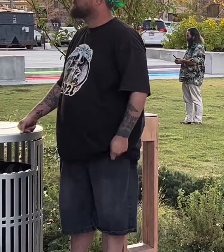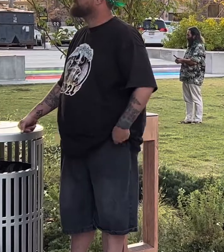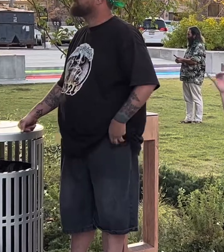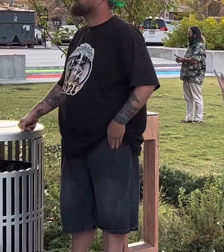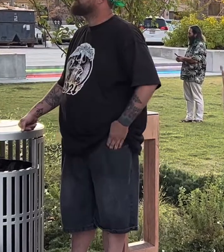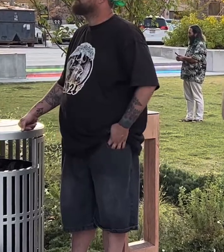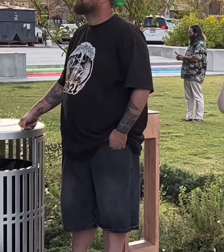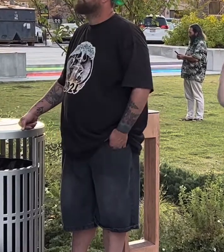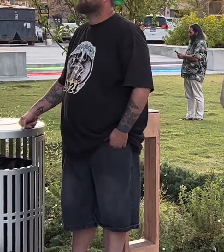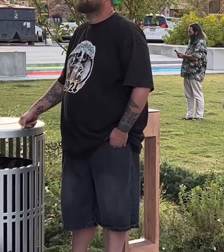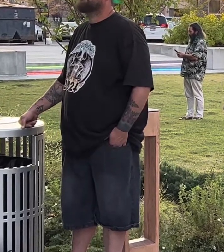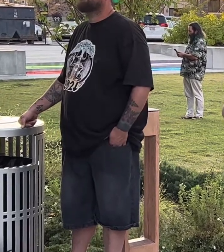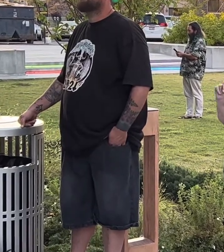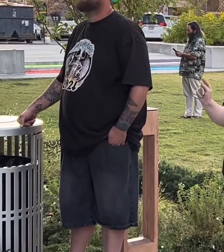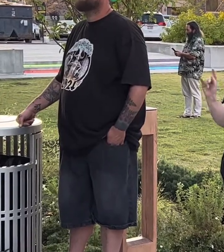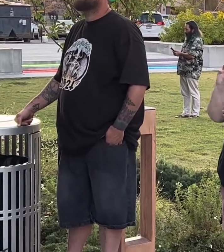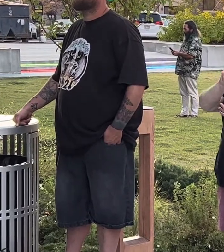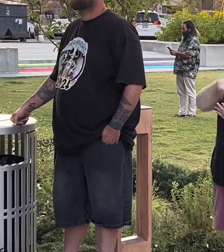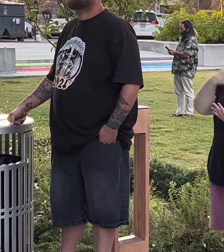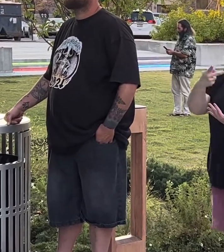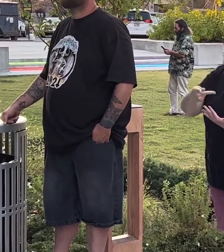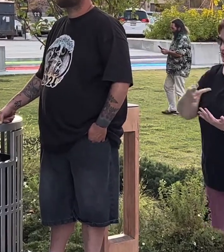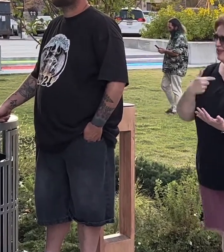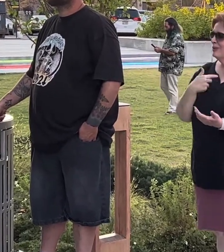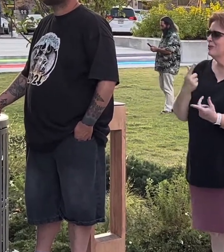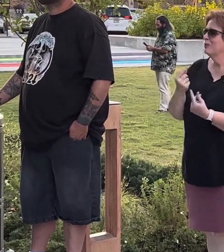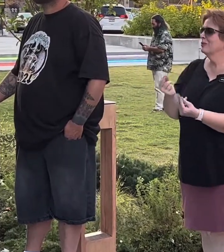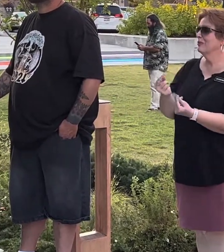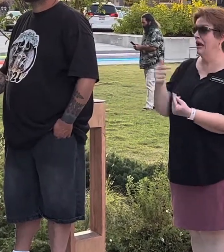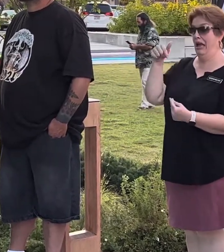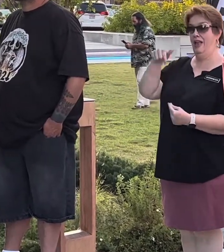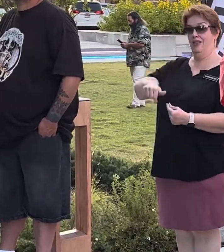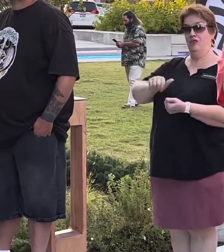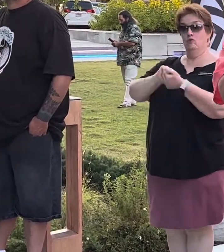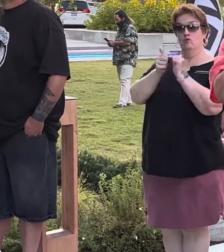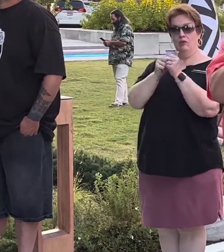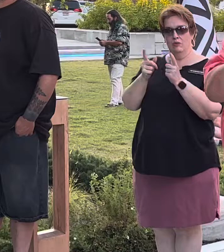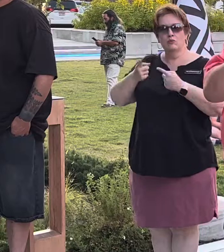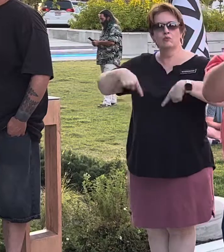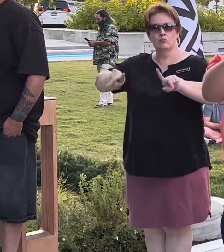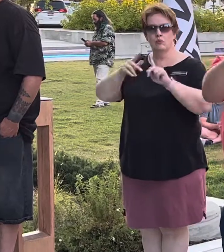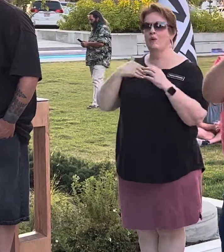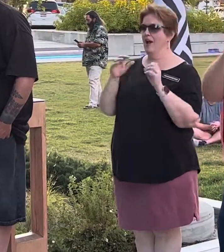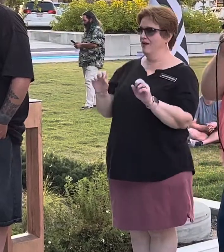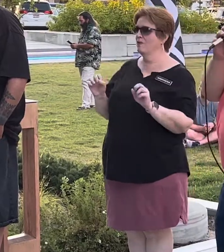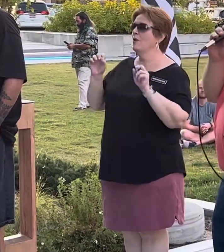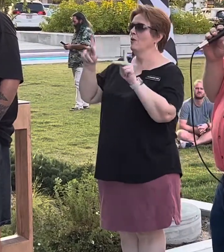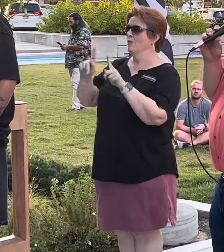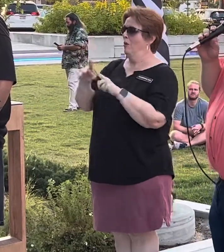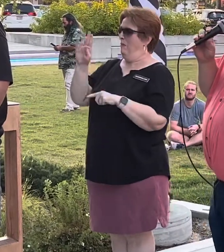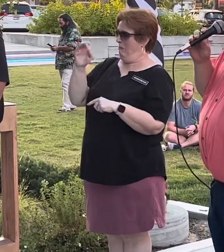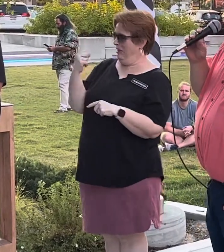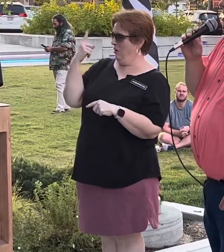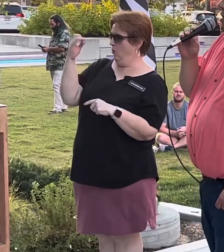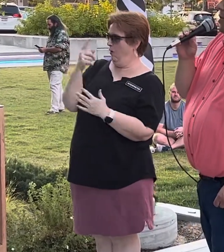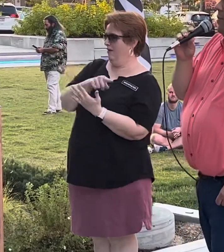those people? Well, in this race, you have the opportunity to be those